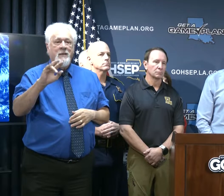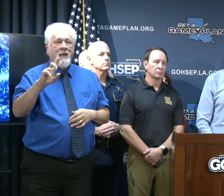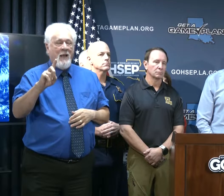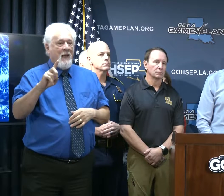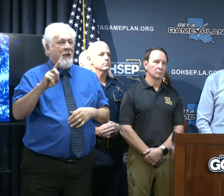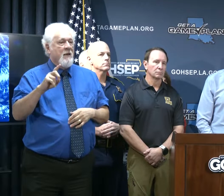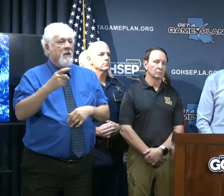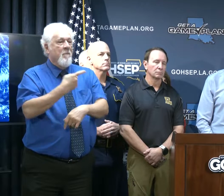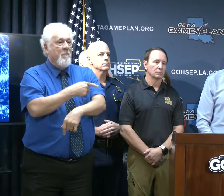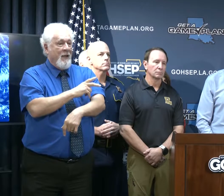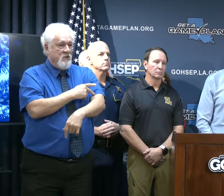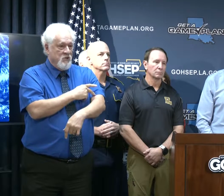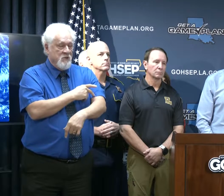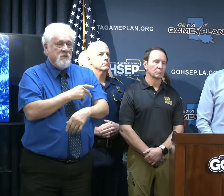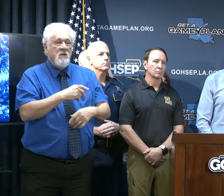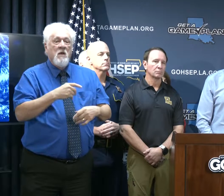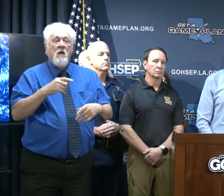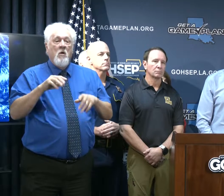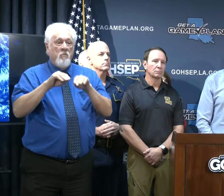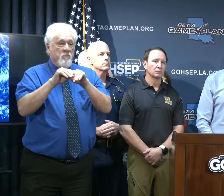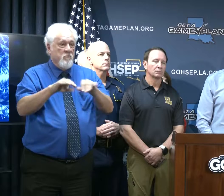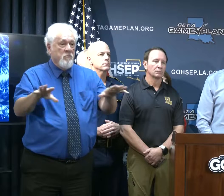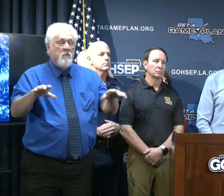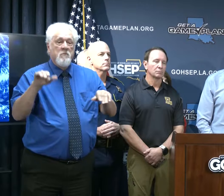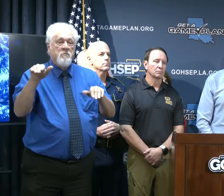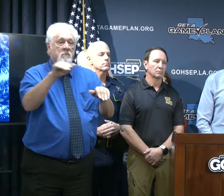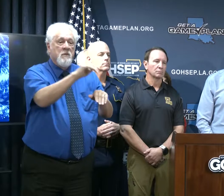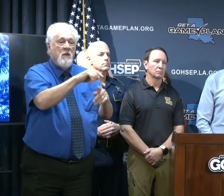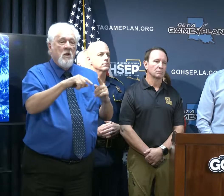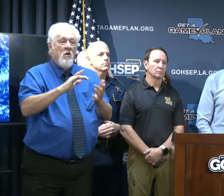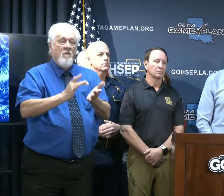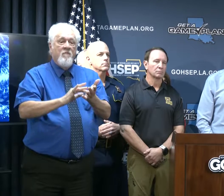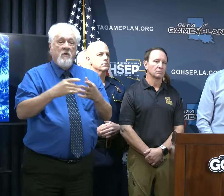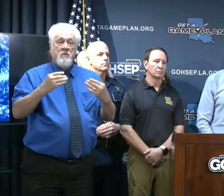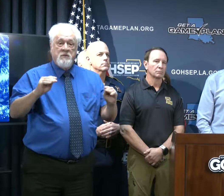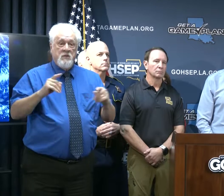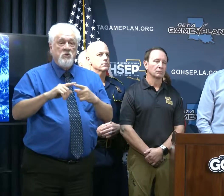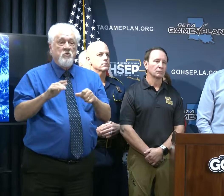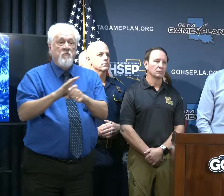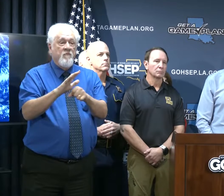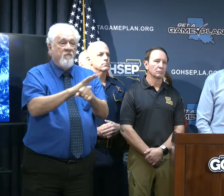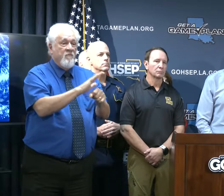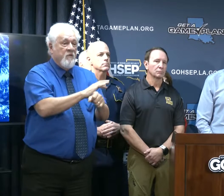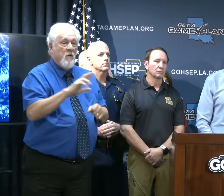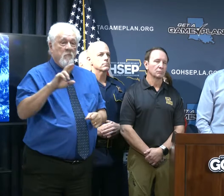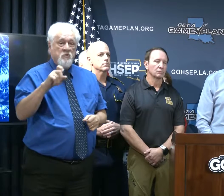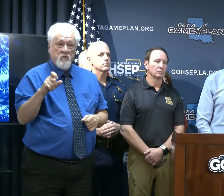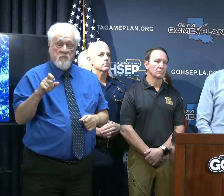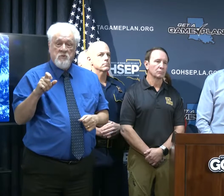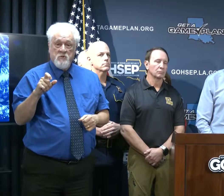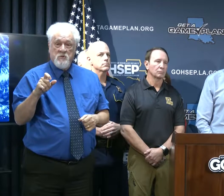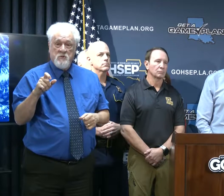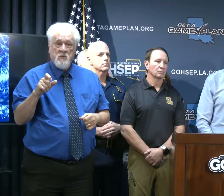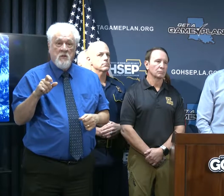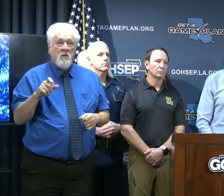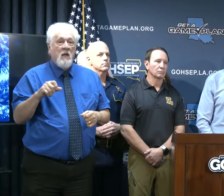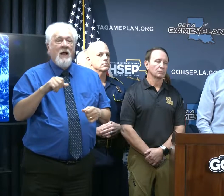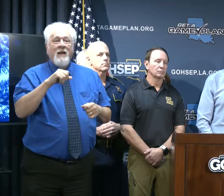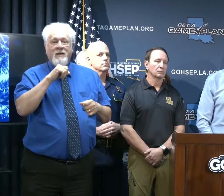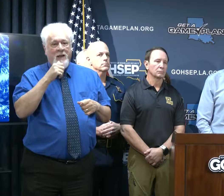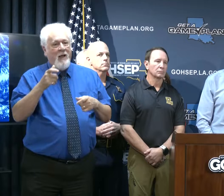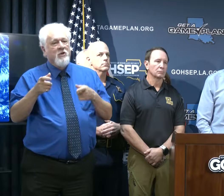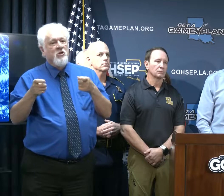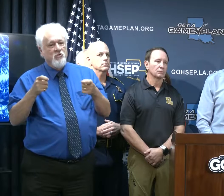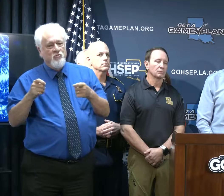Guidance has gone out to the pharmacies to fill prescriptions early. That does not include controlled substances,